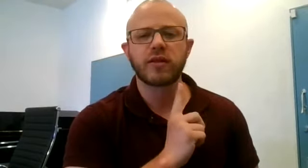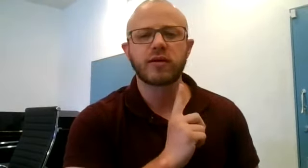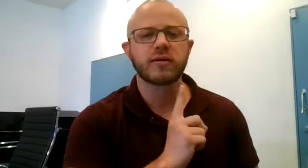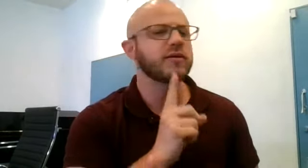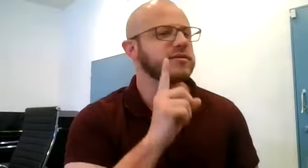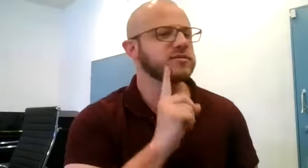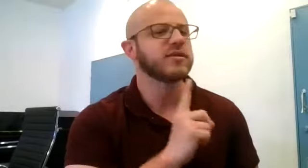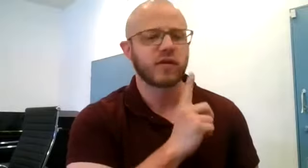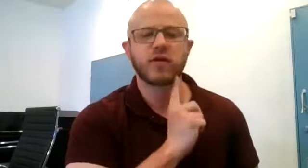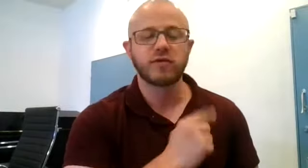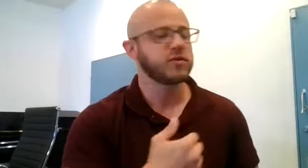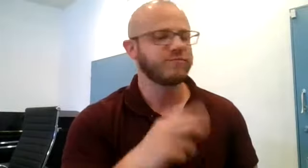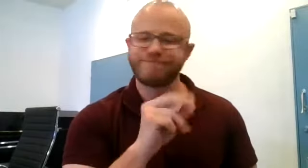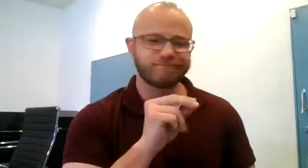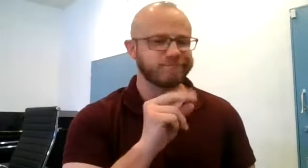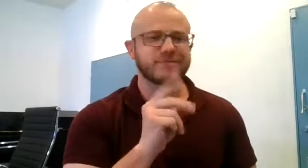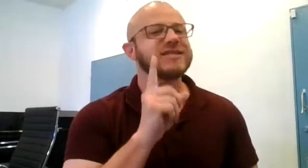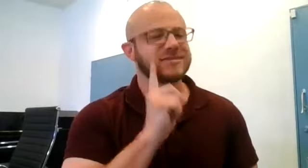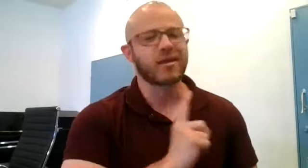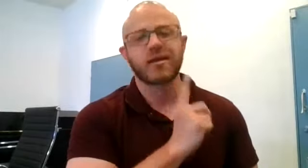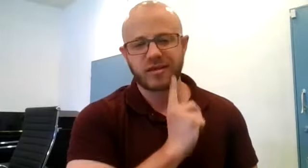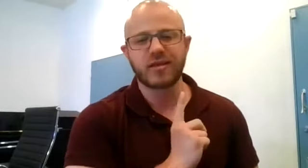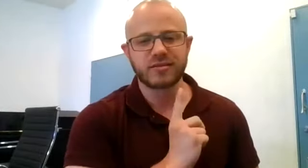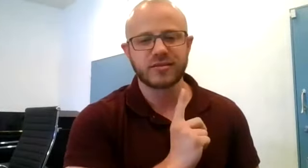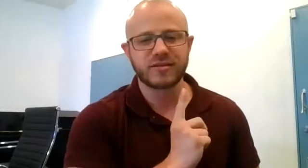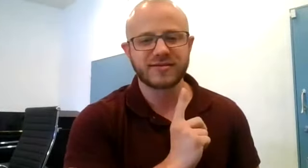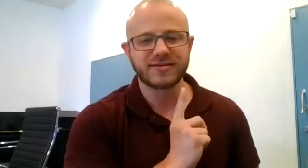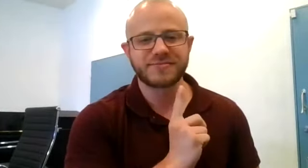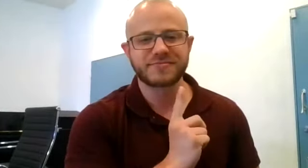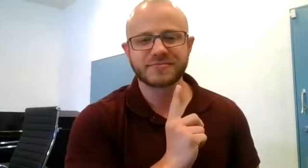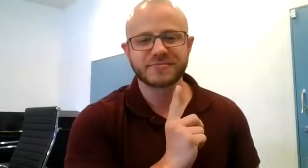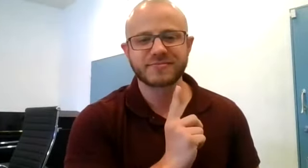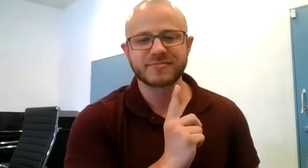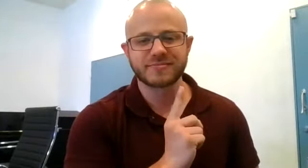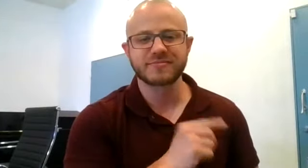single, single. Nope, I'm single.